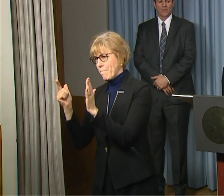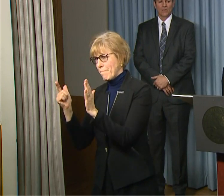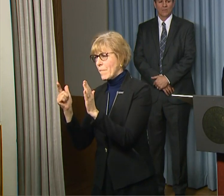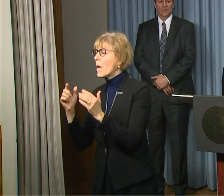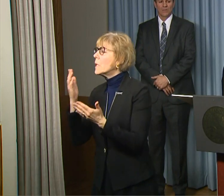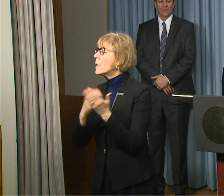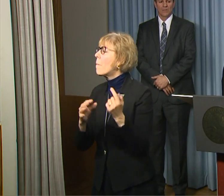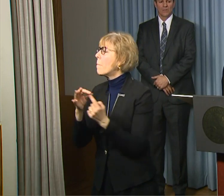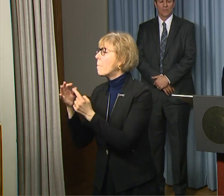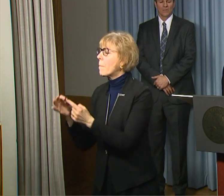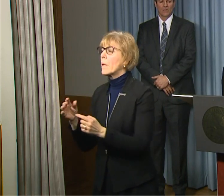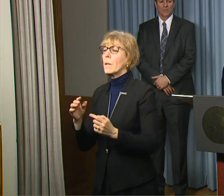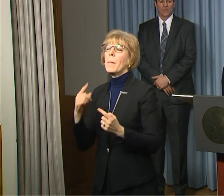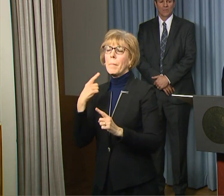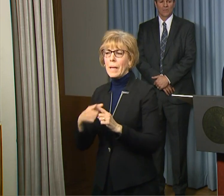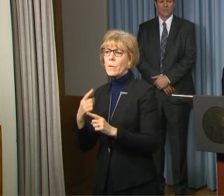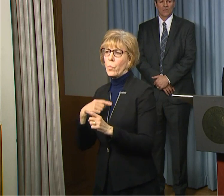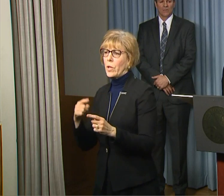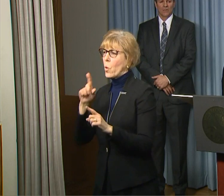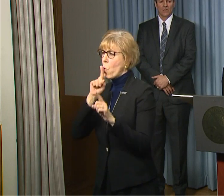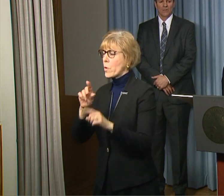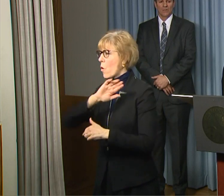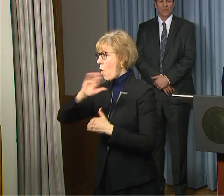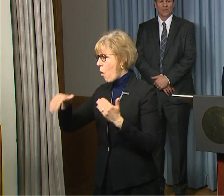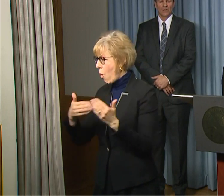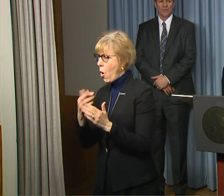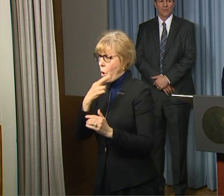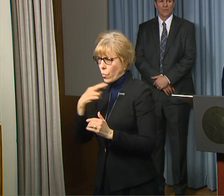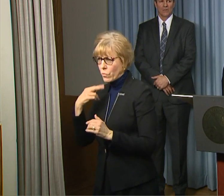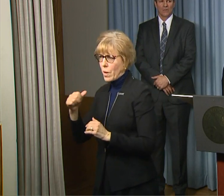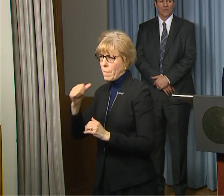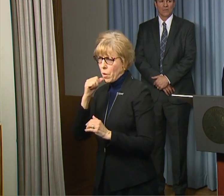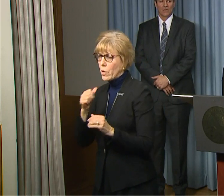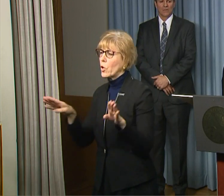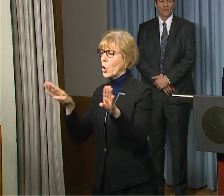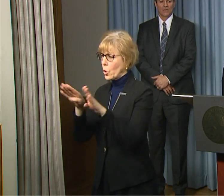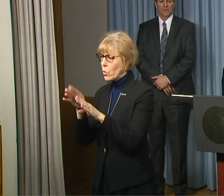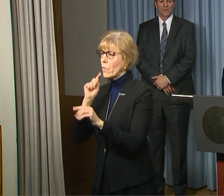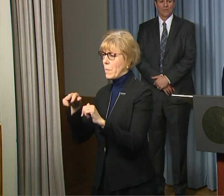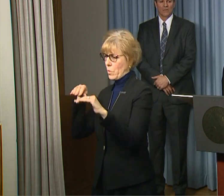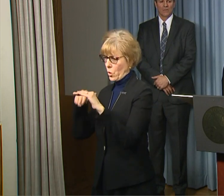ordering the closure of all restaurants and bars to on-site seating.